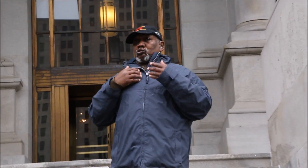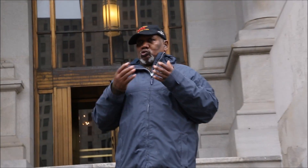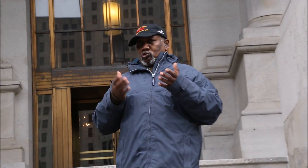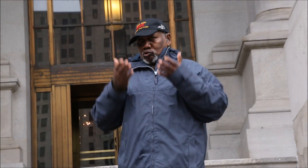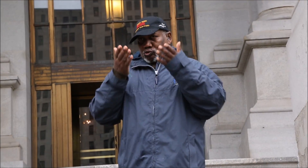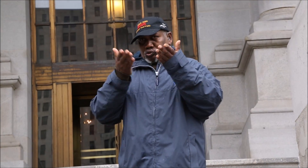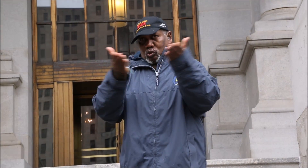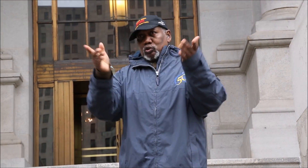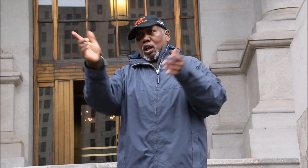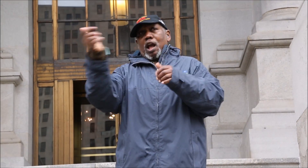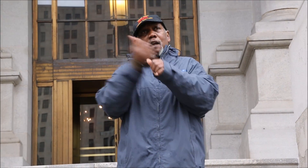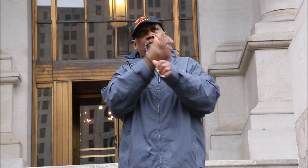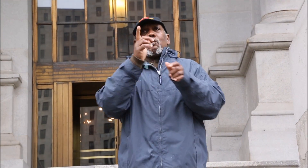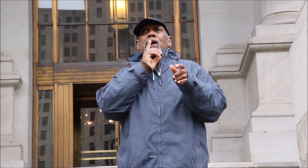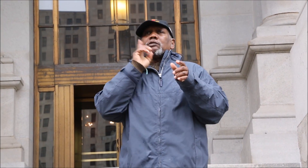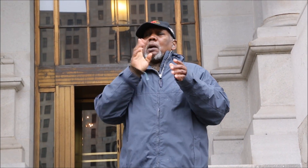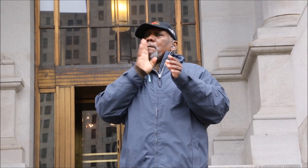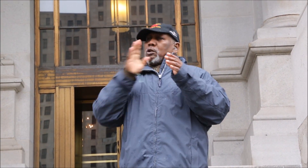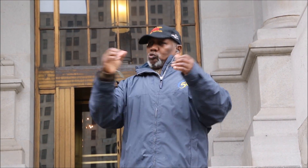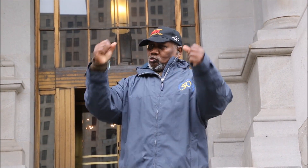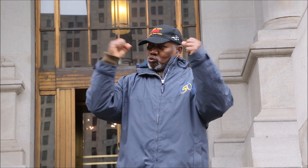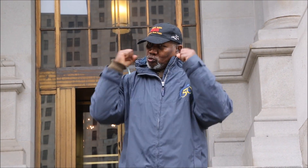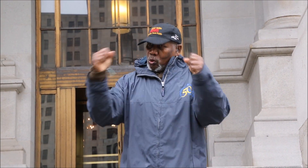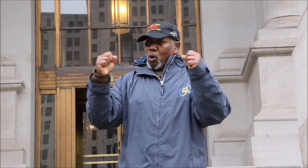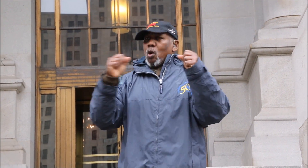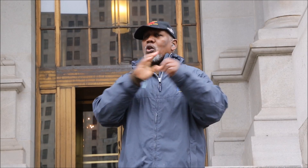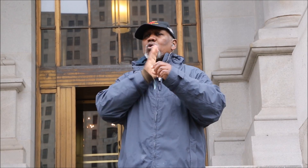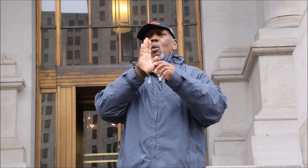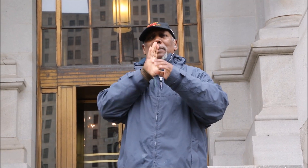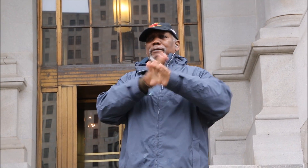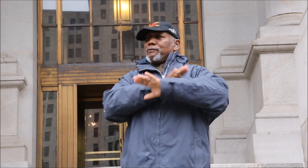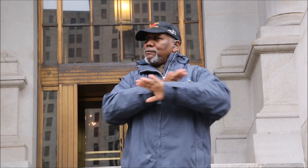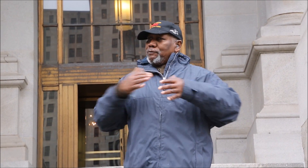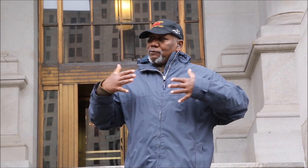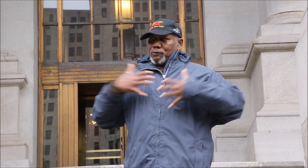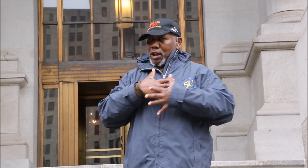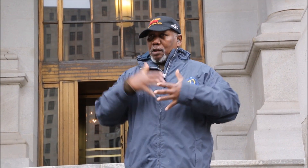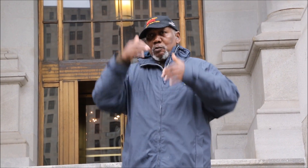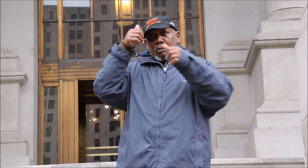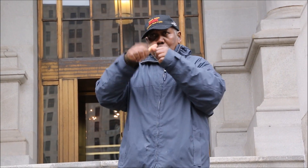ago. And nothing has changed. I still feel like a non-person.